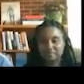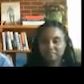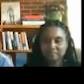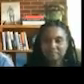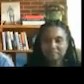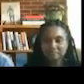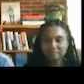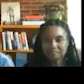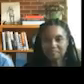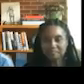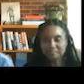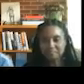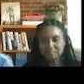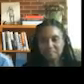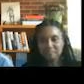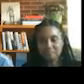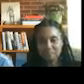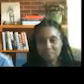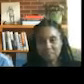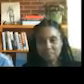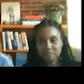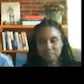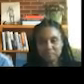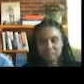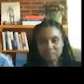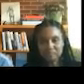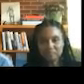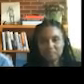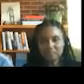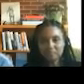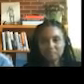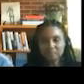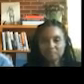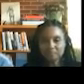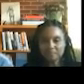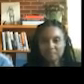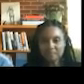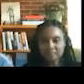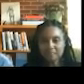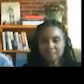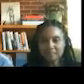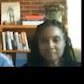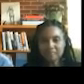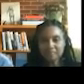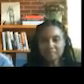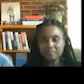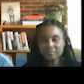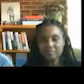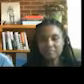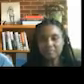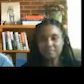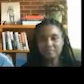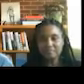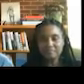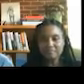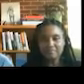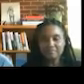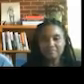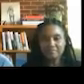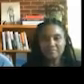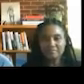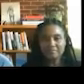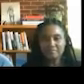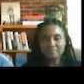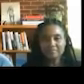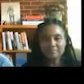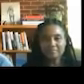Welcome. This session is on basic sign vocabulary, and it's a tutorial for those who work with students with autism. We will be providing